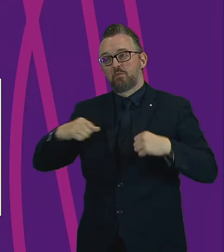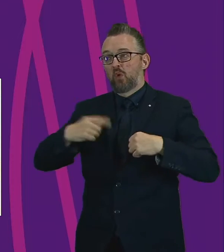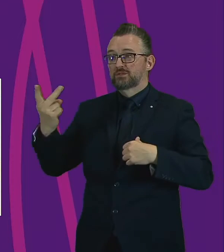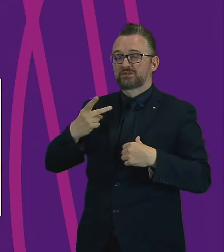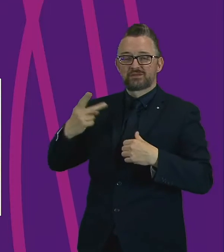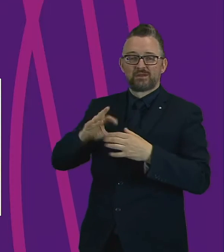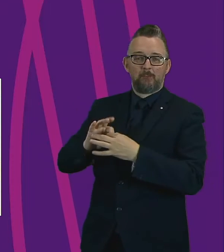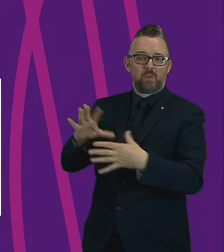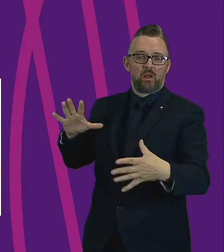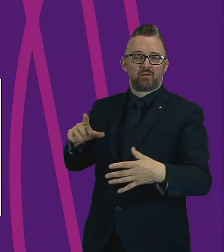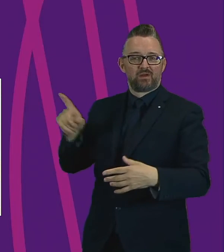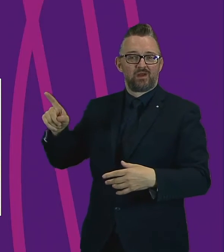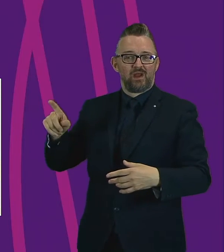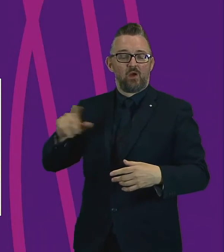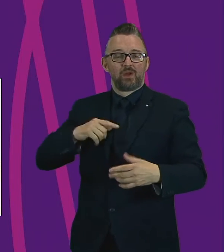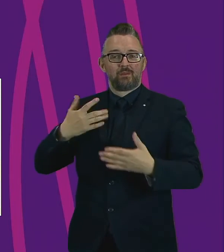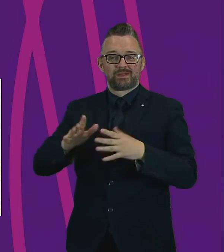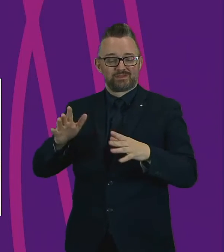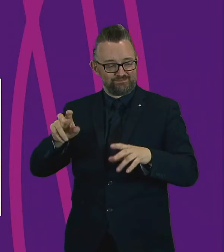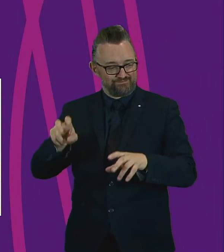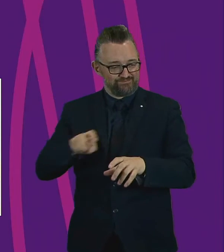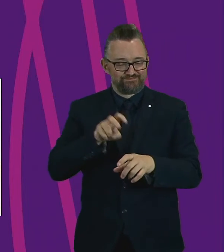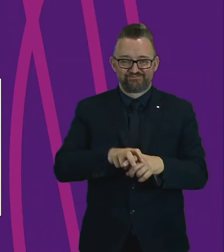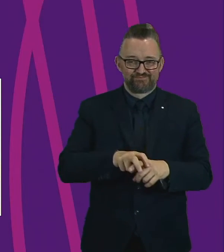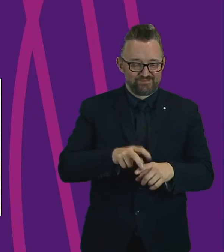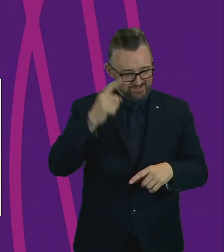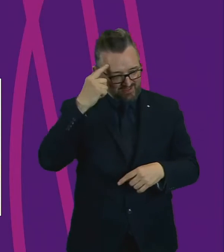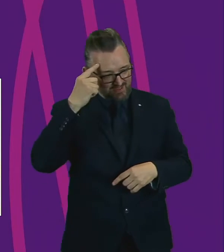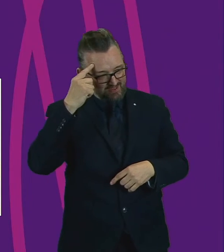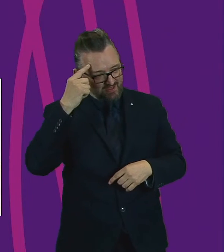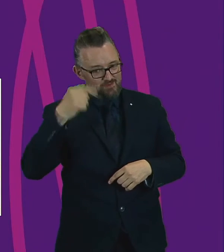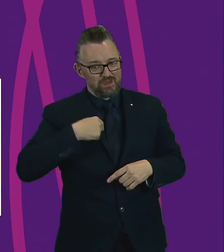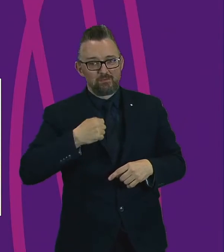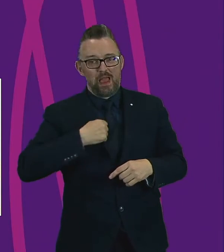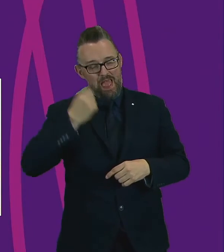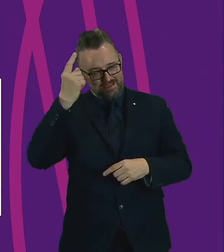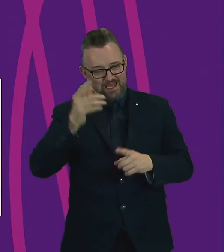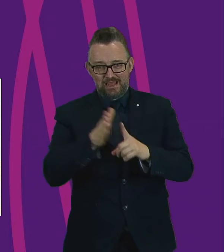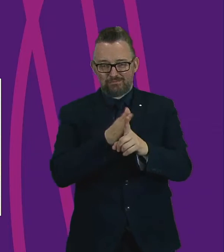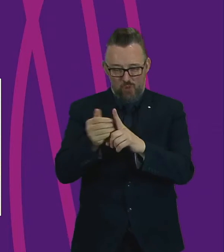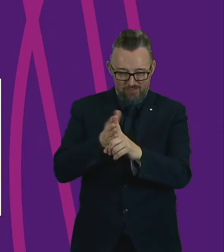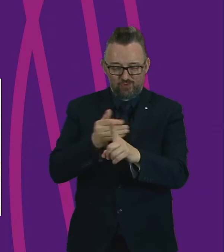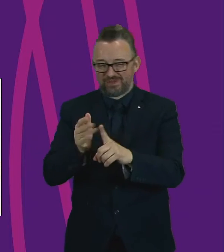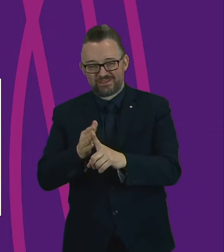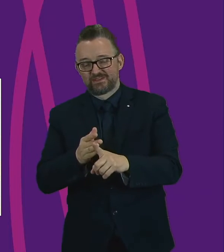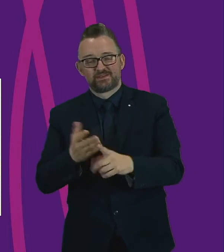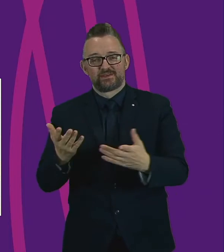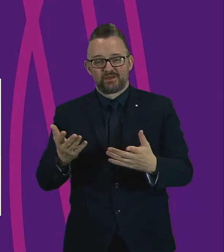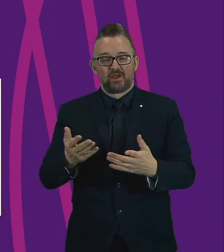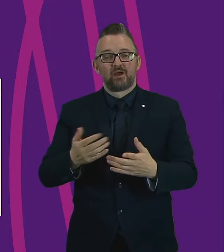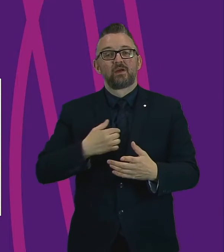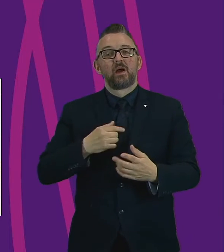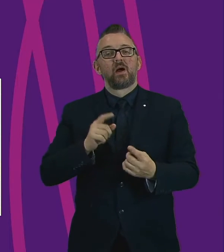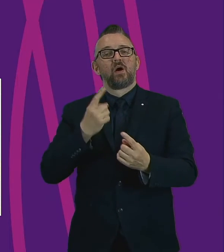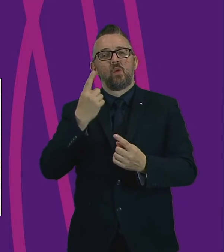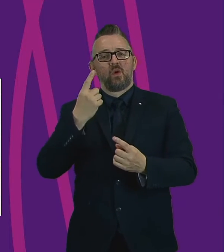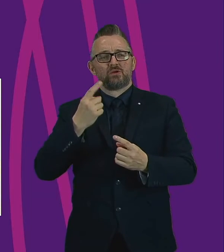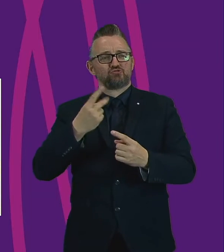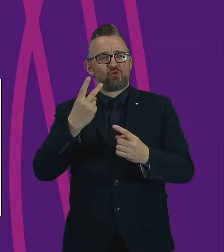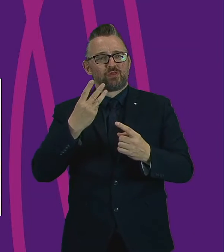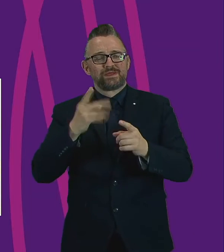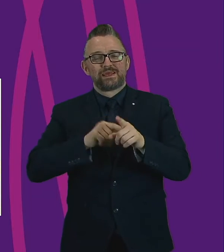development. I spent the weekend in the computer centre pursuing my idea, showed him on Monday. I met someone a couple of years